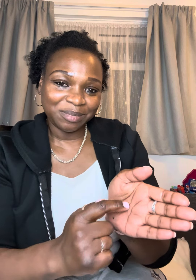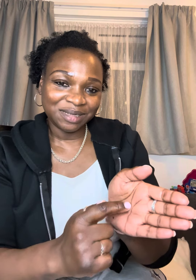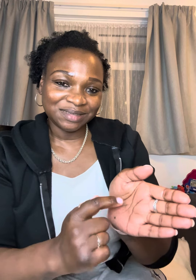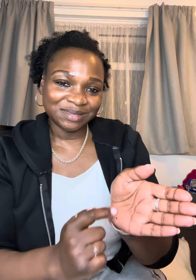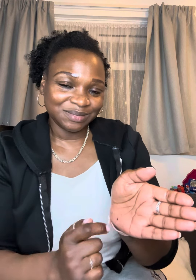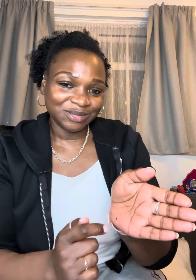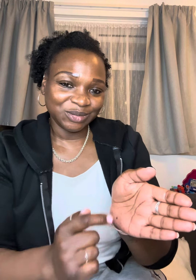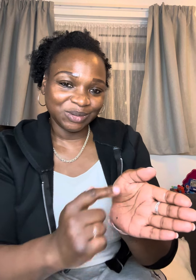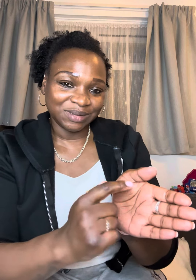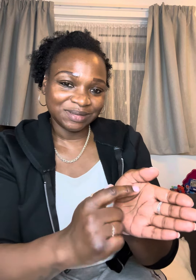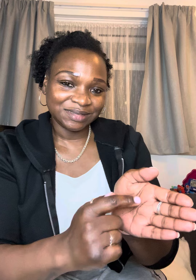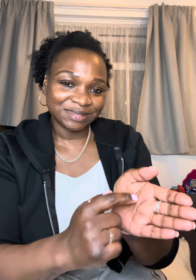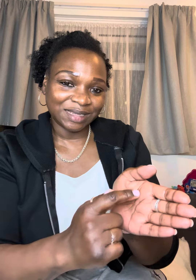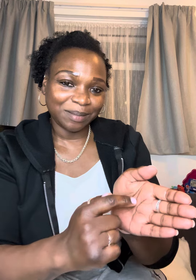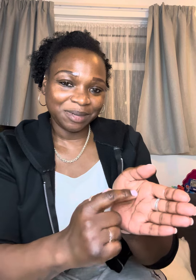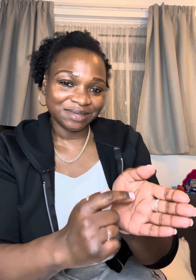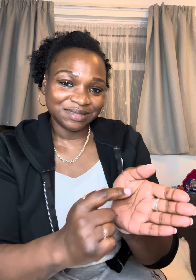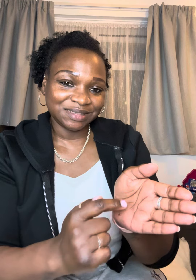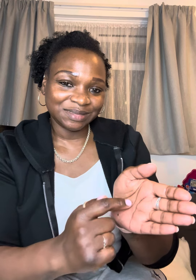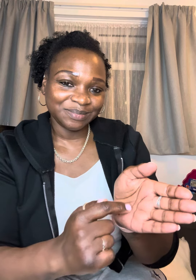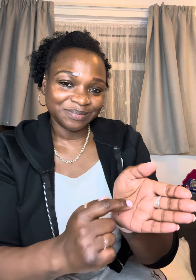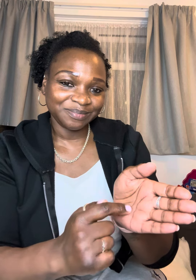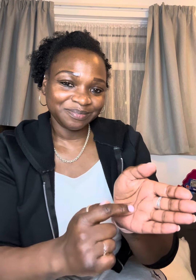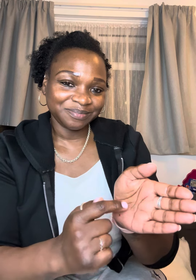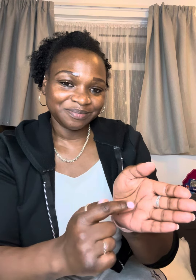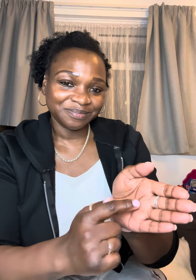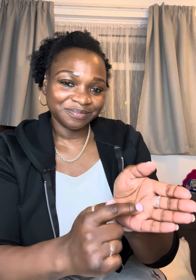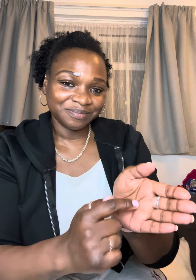tablet or tablets,